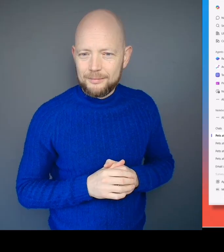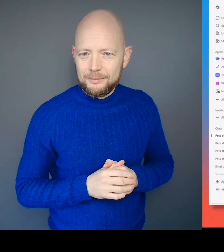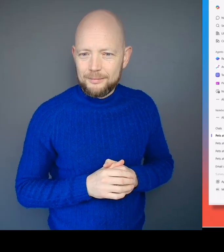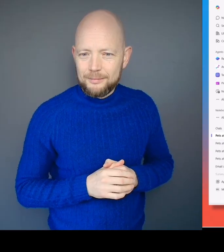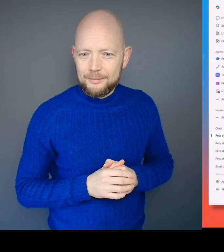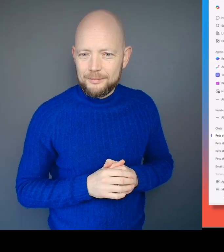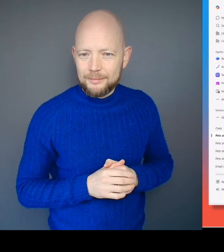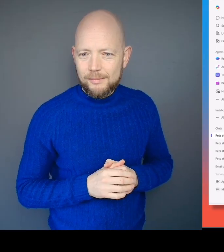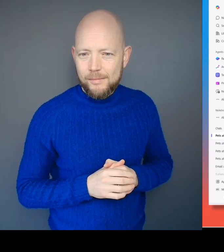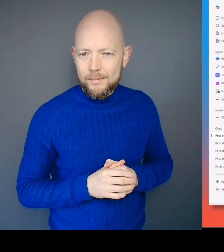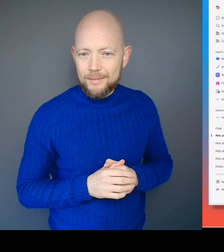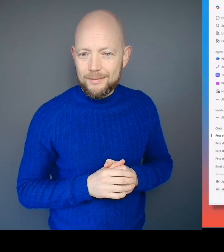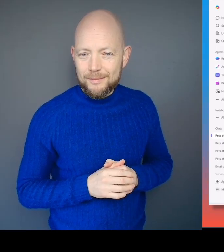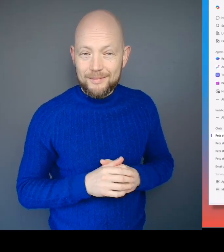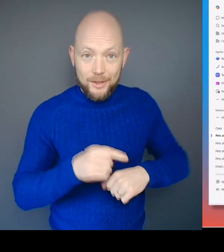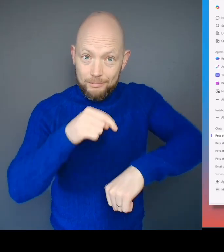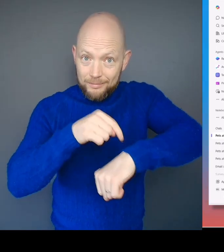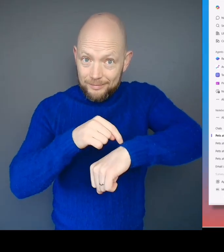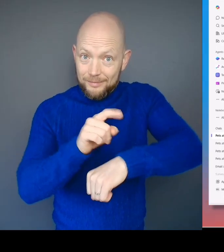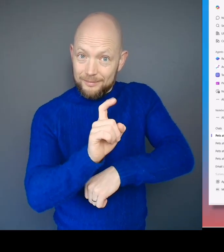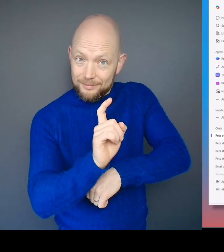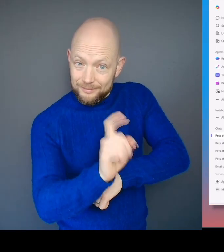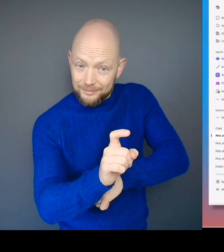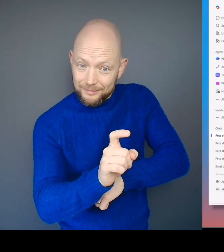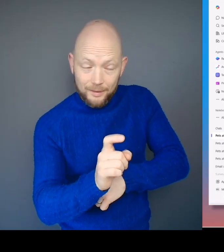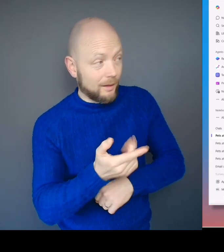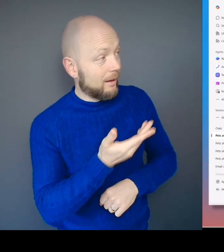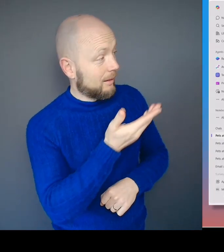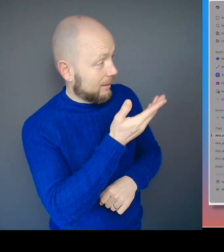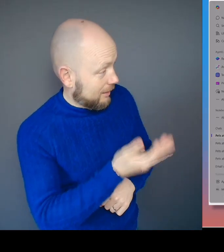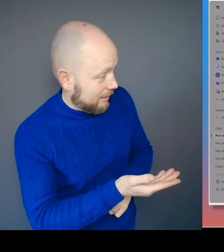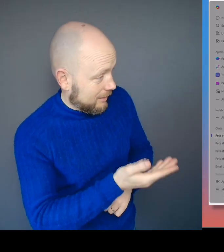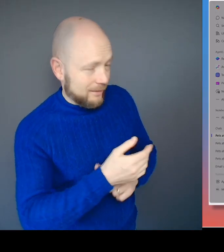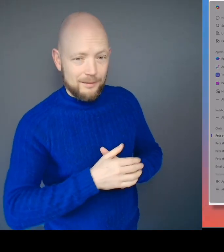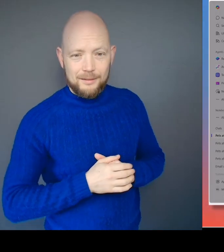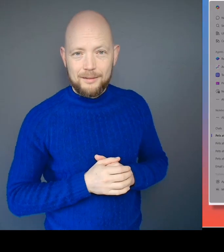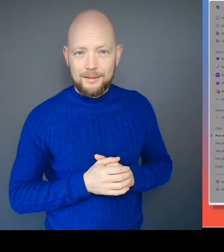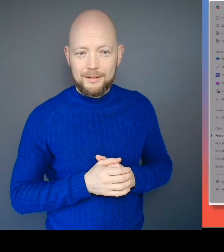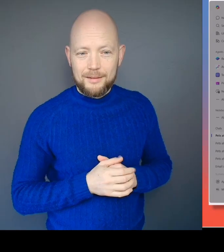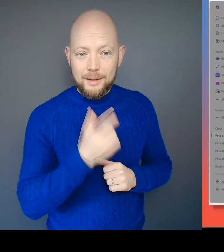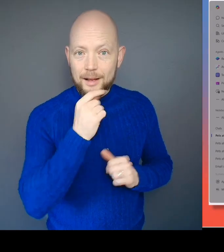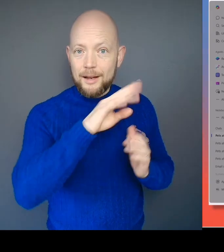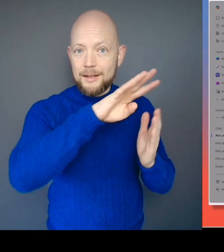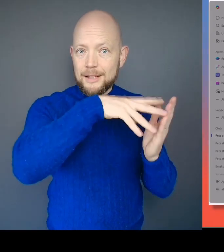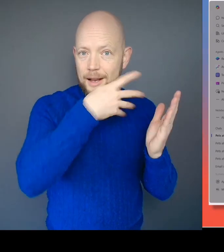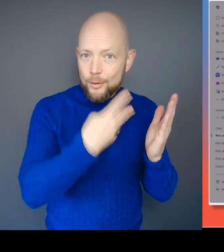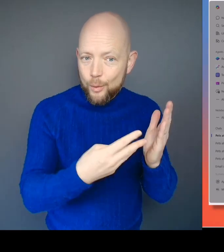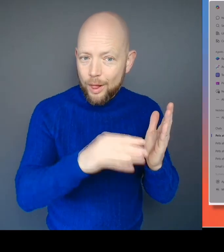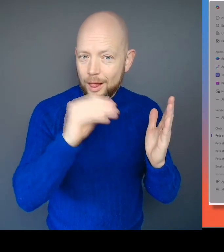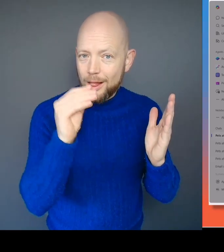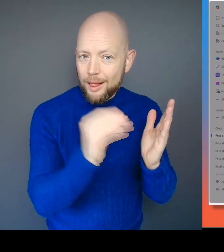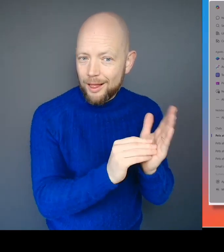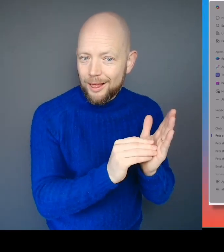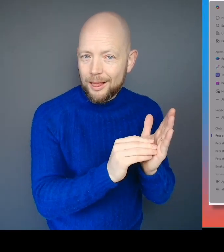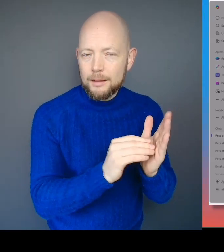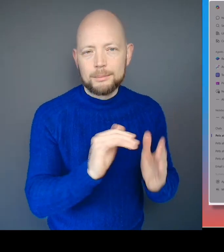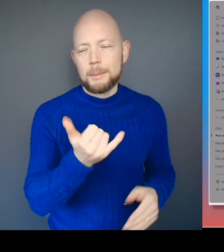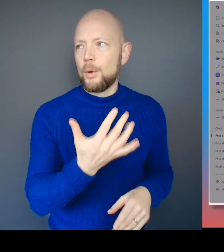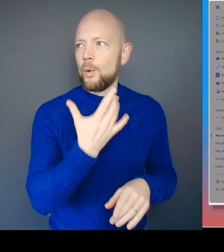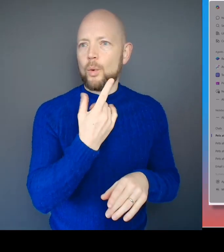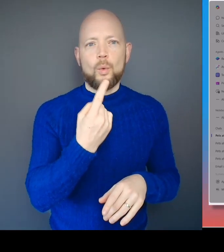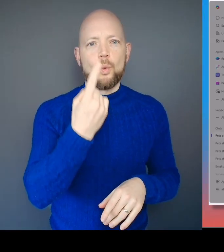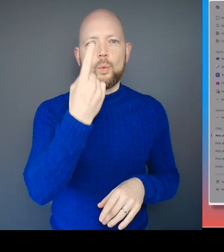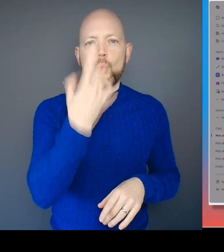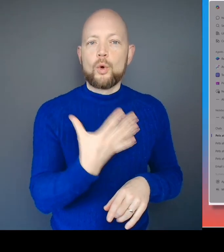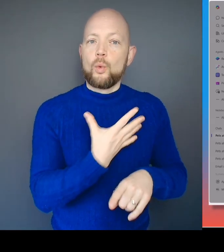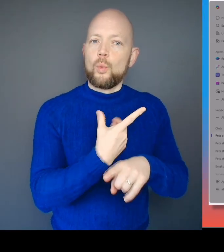version, because that was a much better one. Tell me about our budget for Pets at Workday. If I come in here and schedule this might be something that